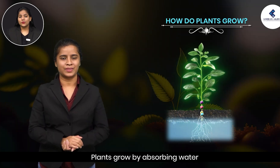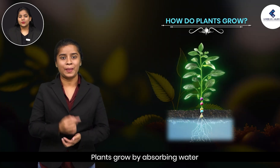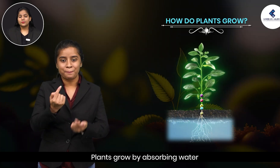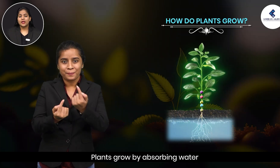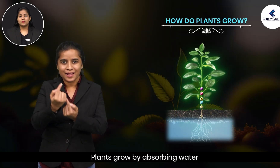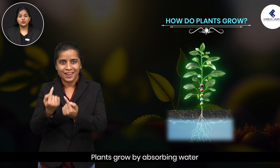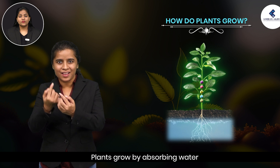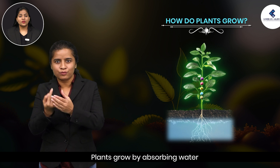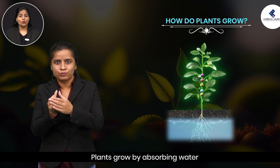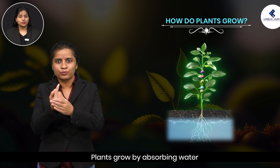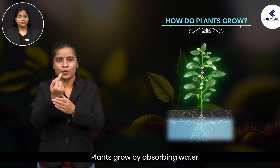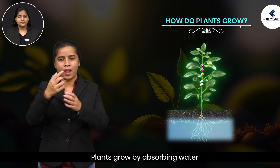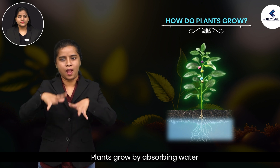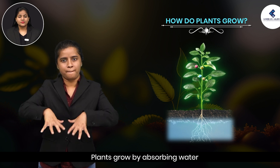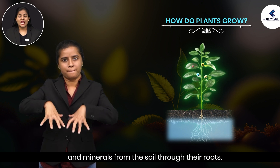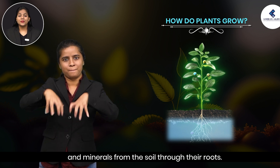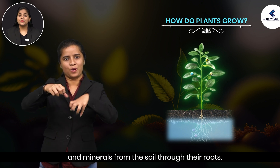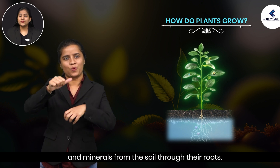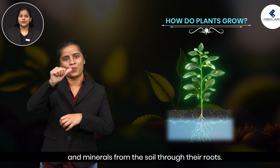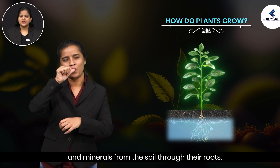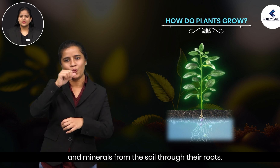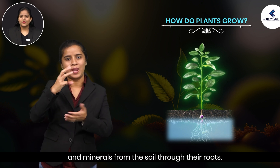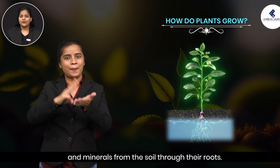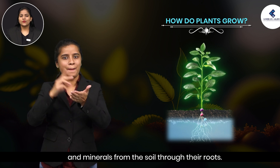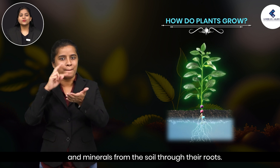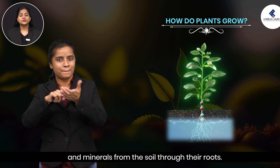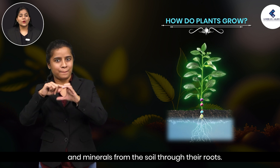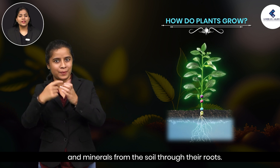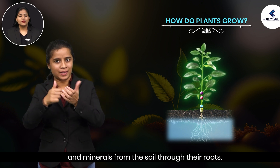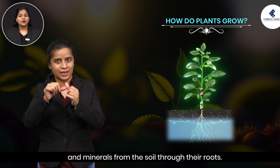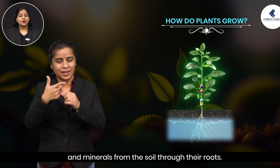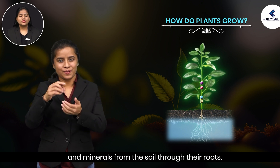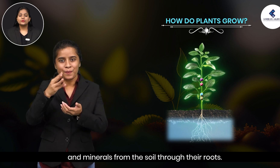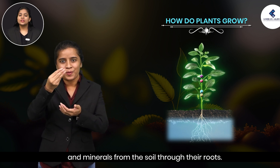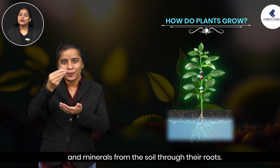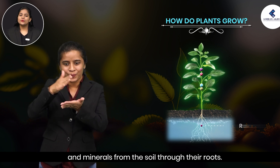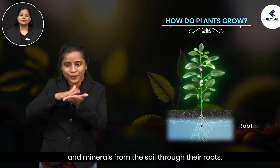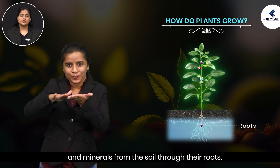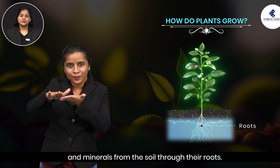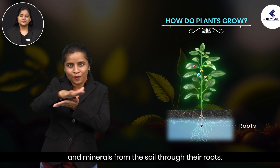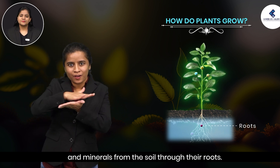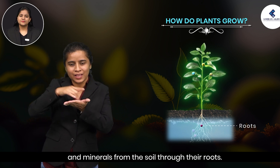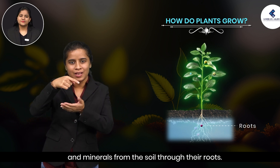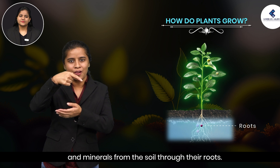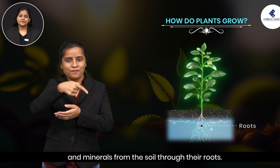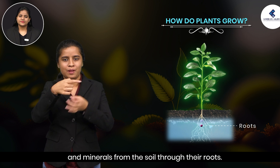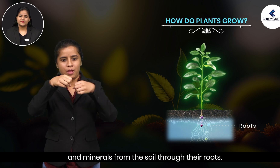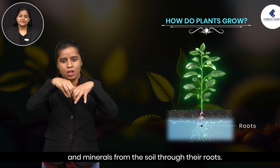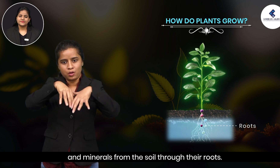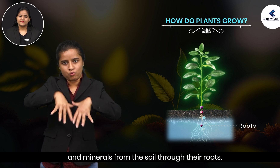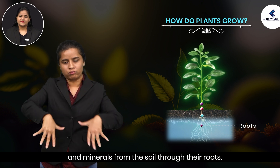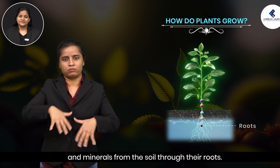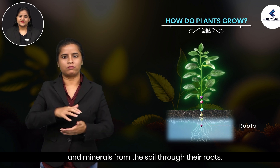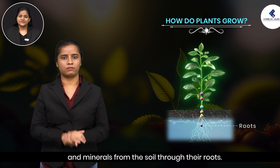Plants grow by absorbing water and minerals from the soil through their roots.